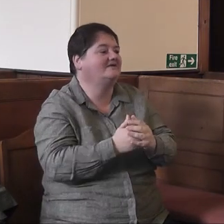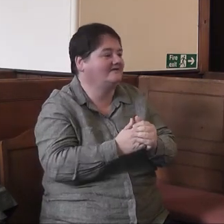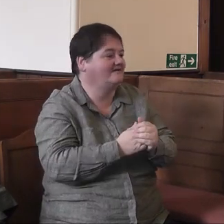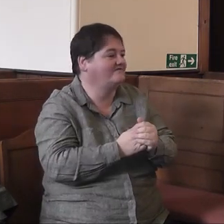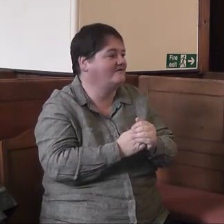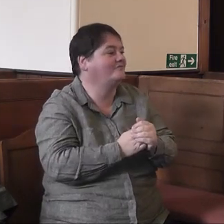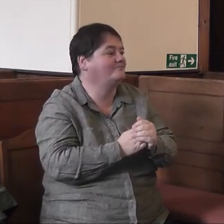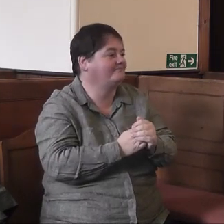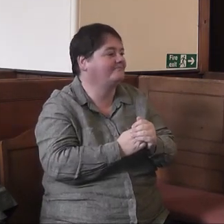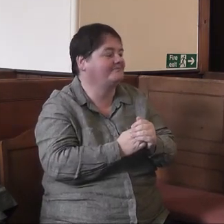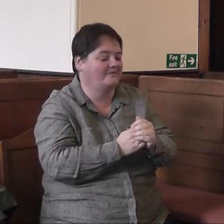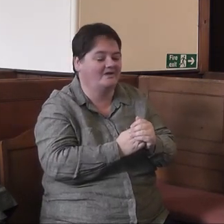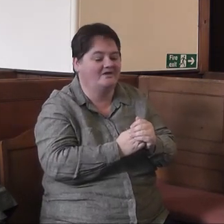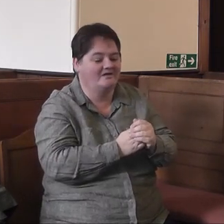in a film,